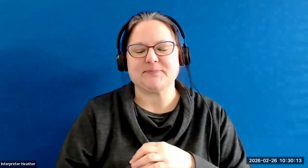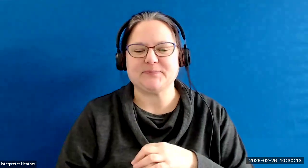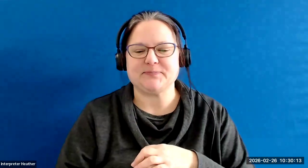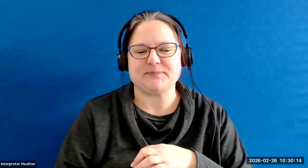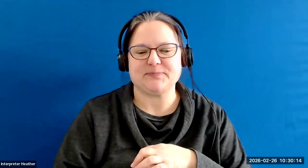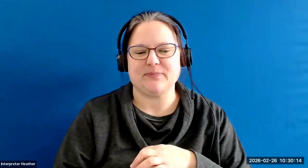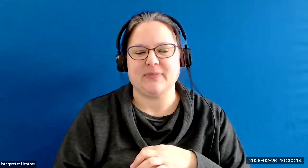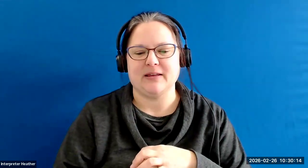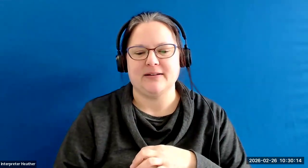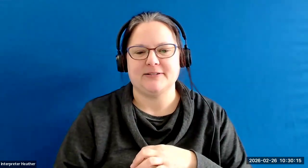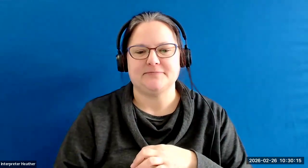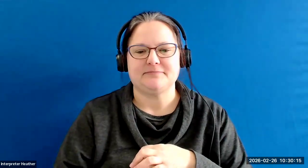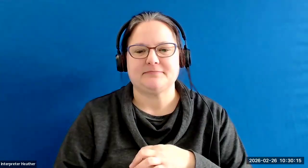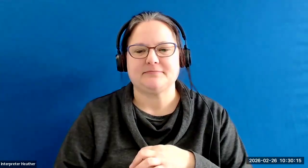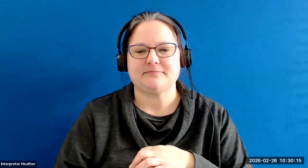please.